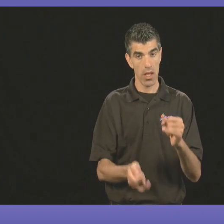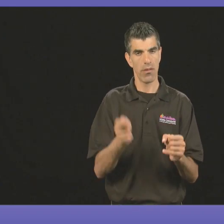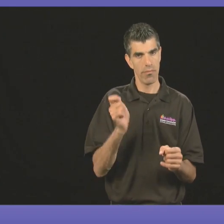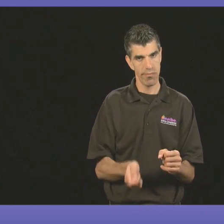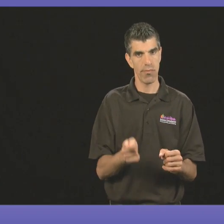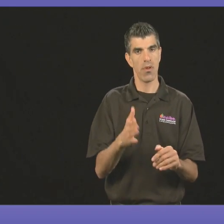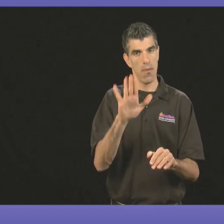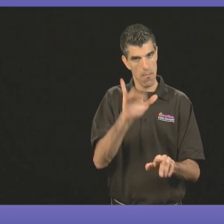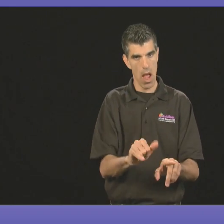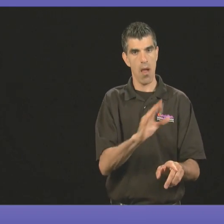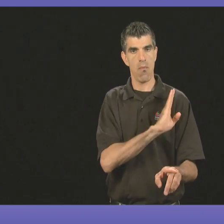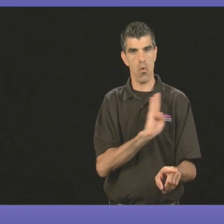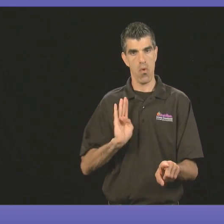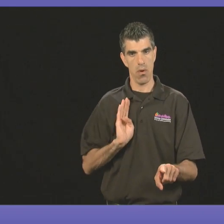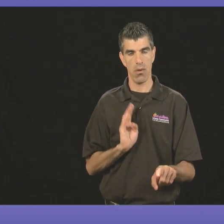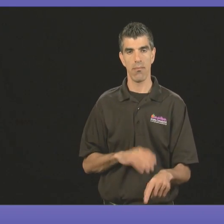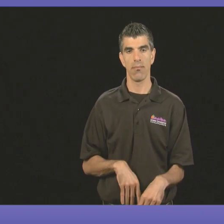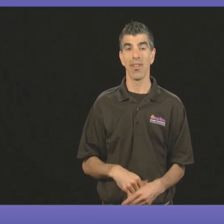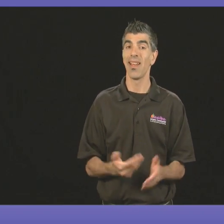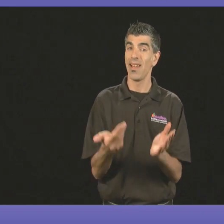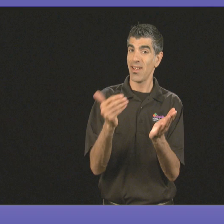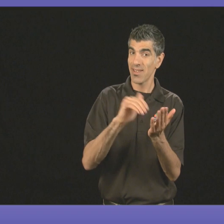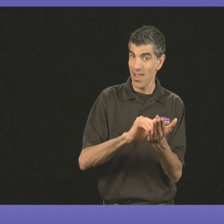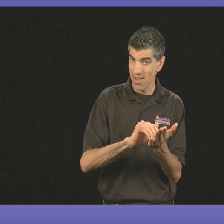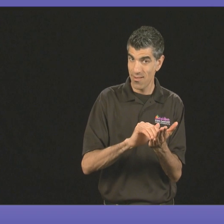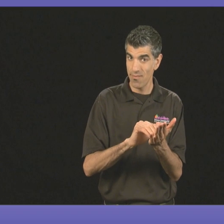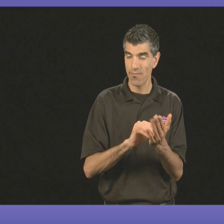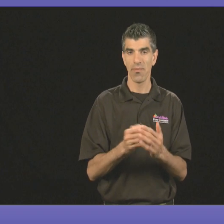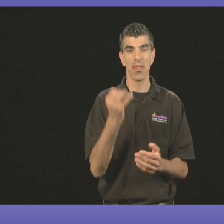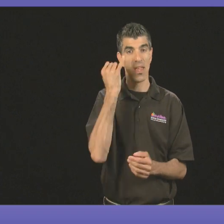The final decision is made by the board.